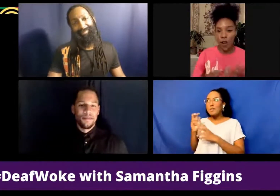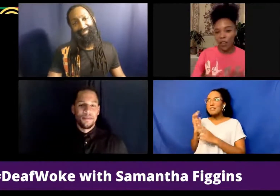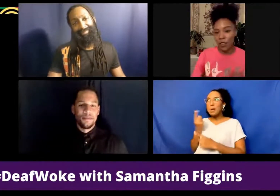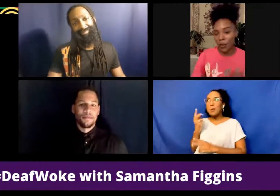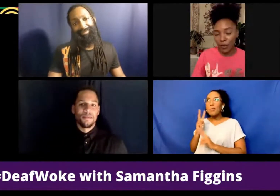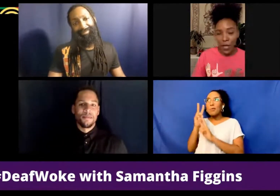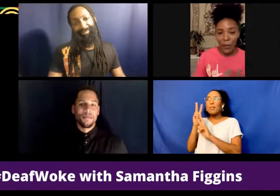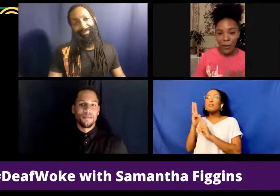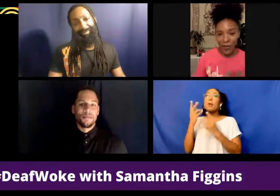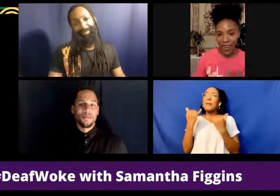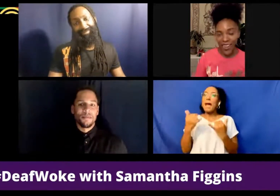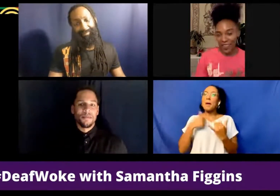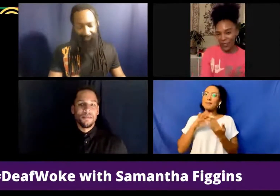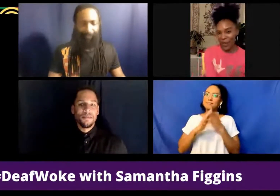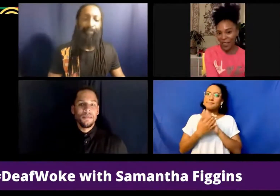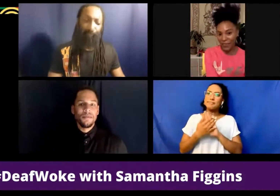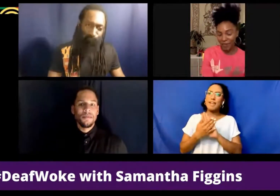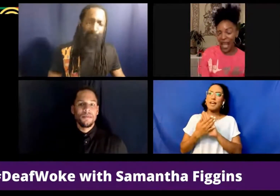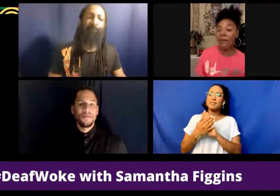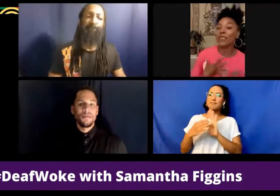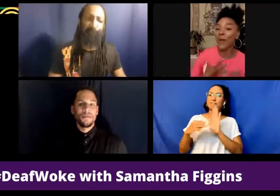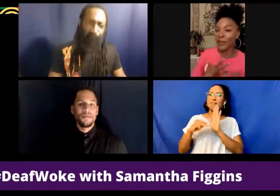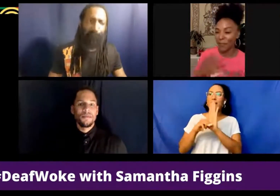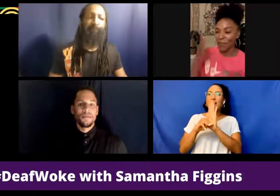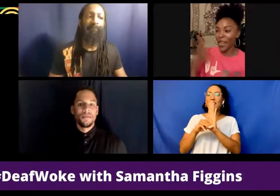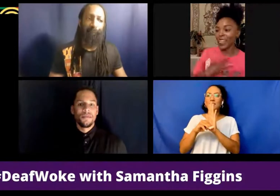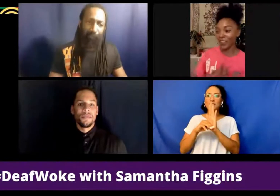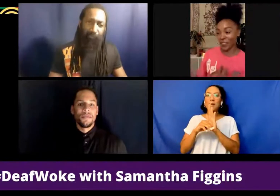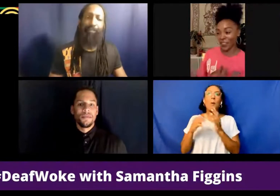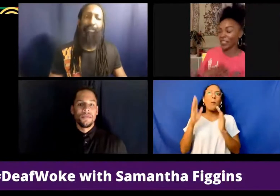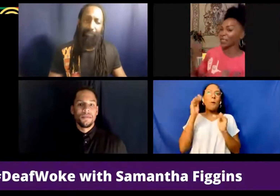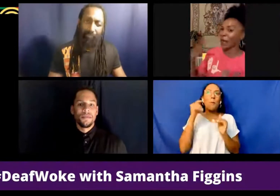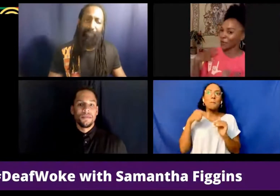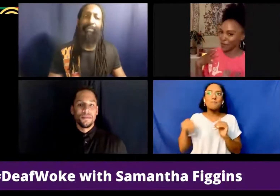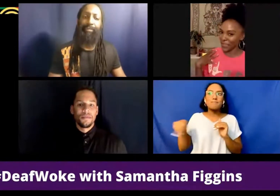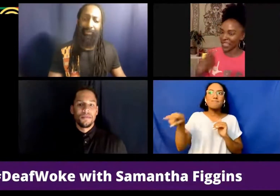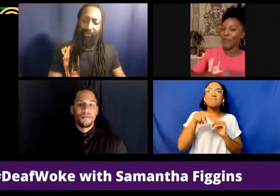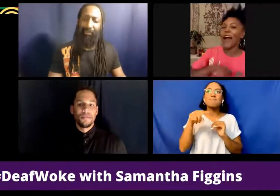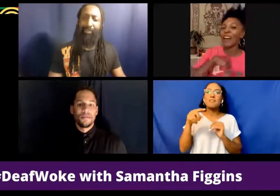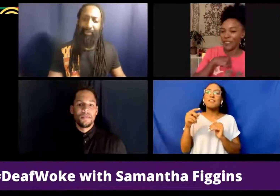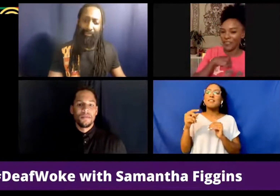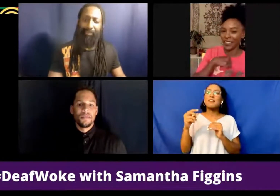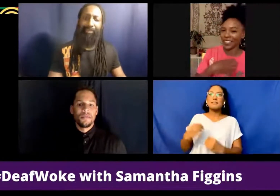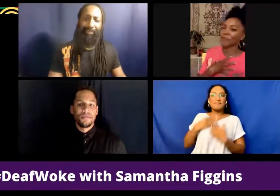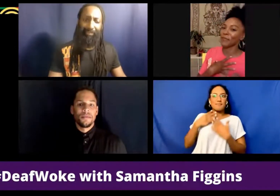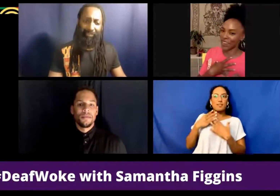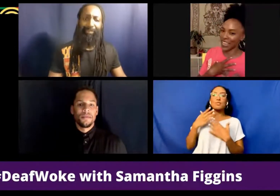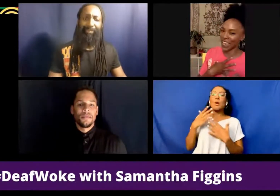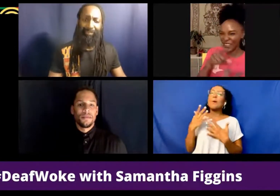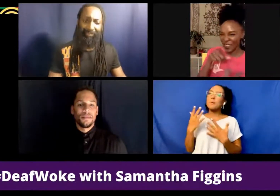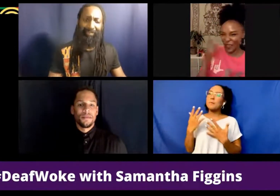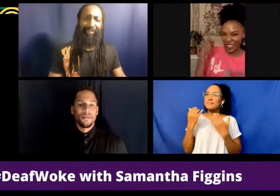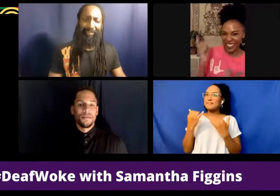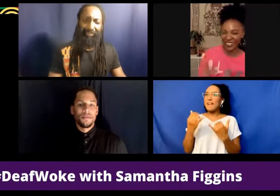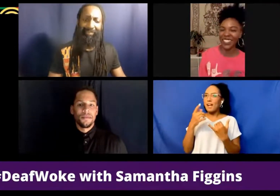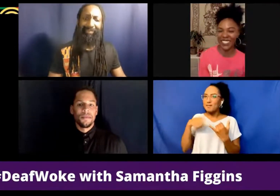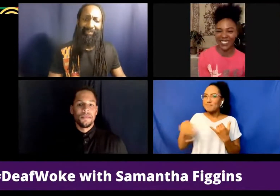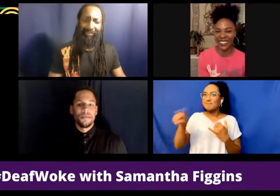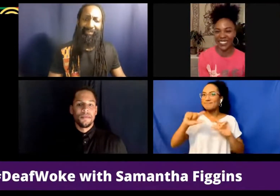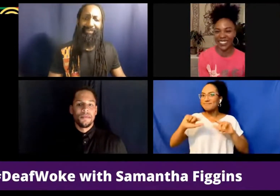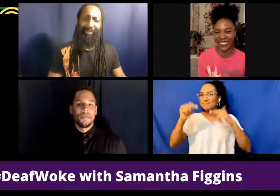and then for all the little people that I can inspire. I'm inspired. My younger self is inspired by me and proud of me right now. You know what I